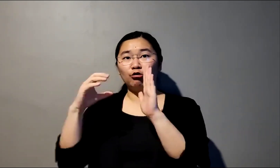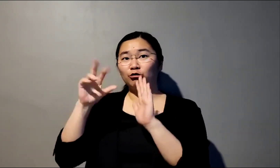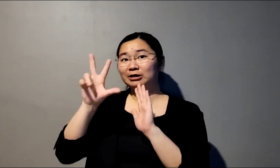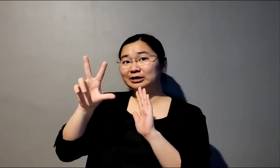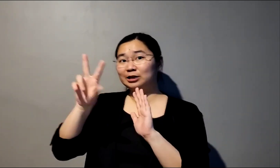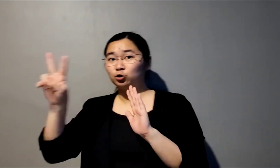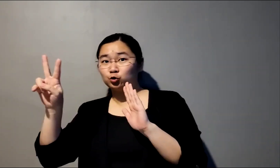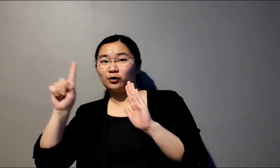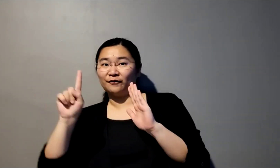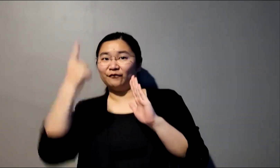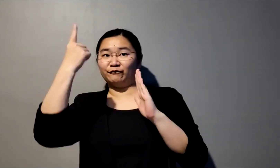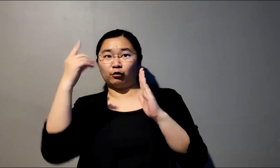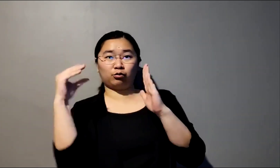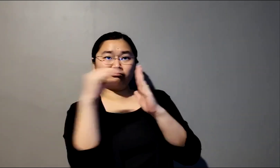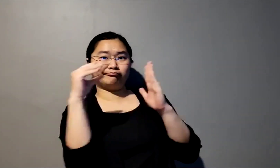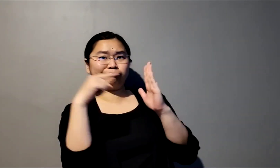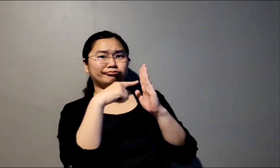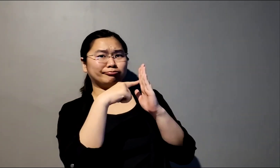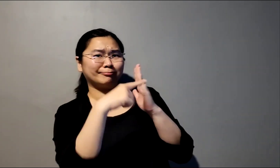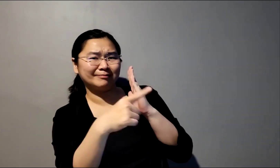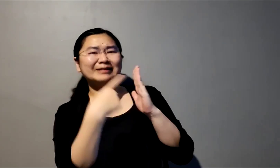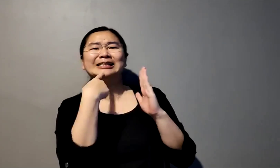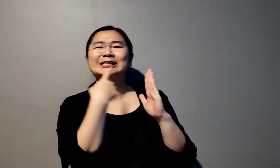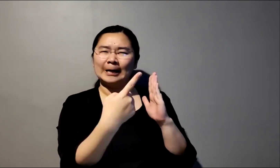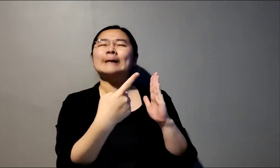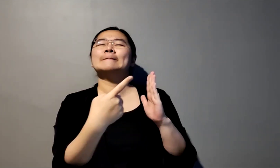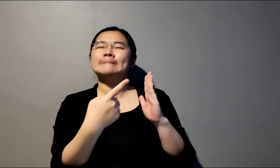countries, if they are really invested